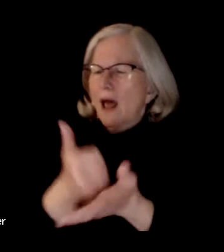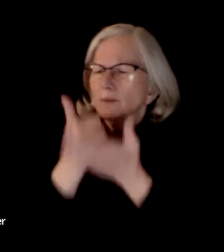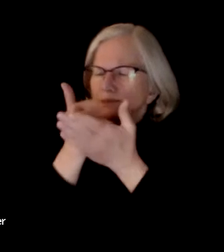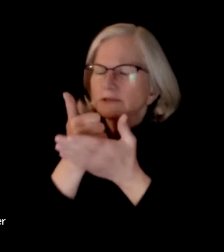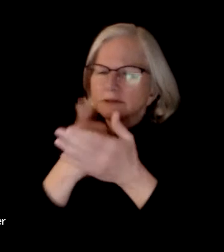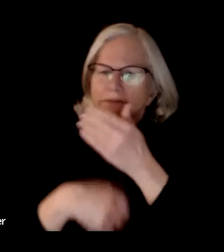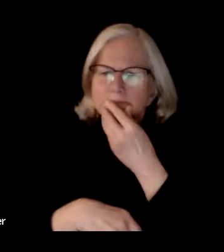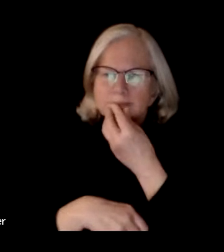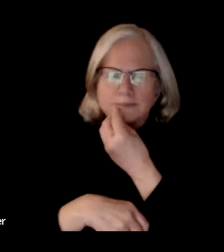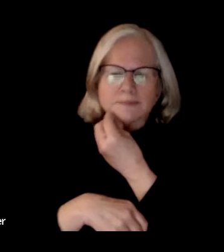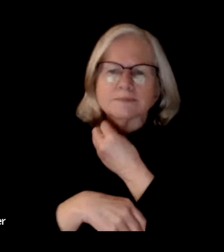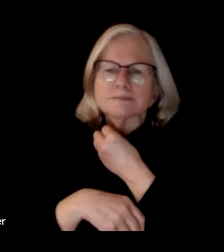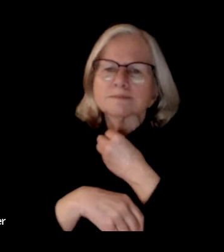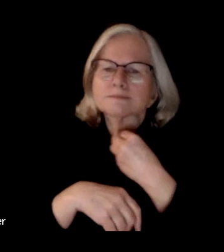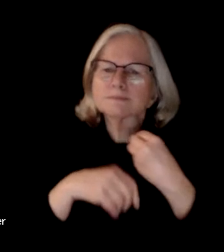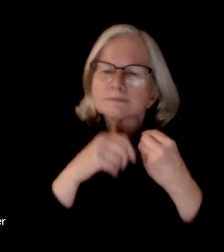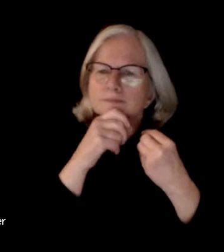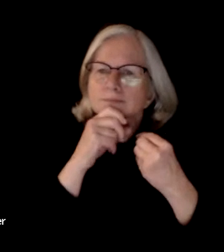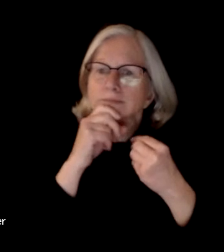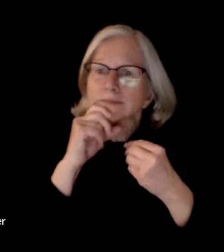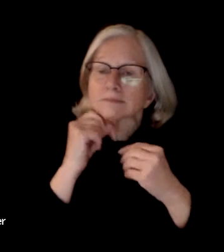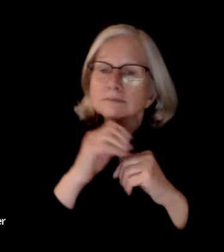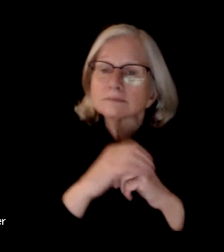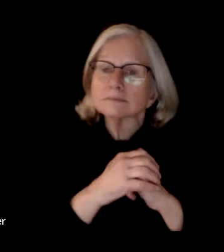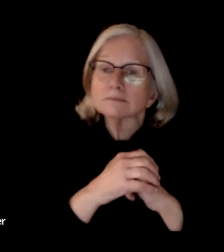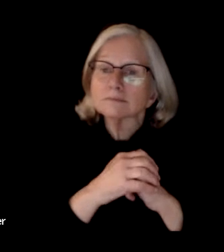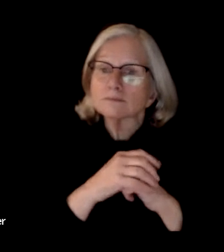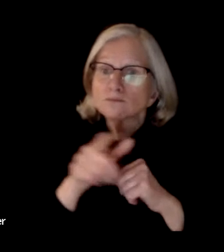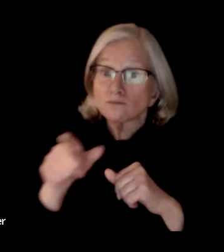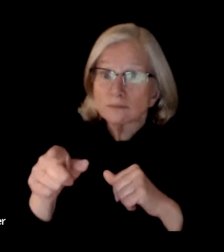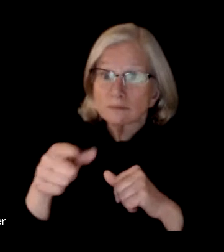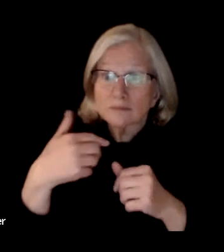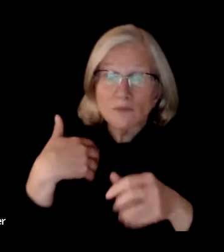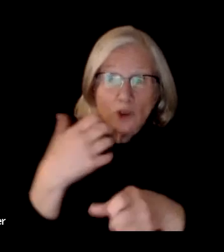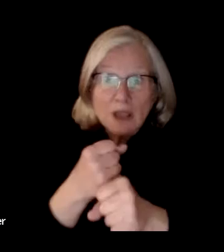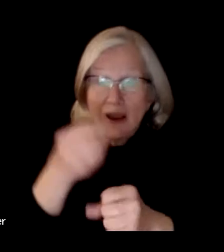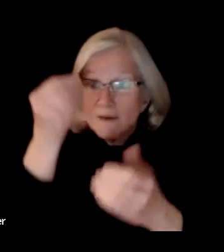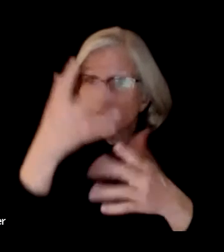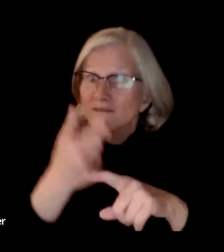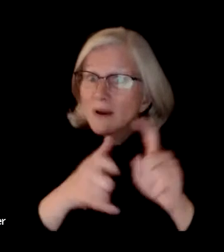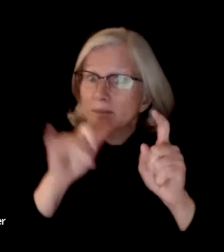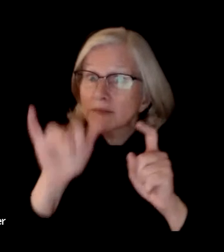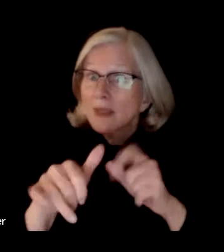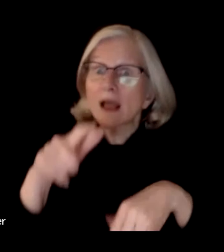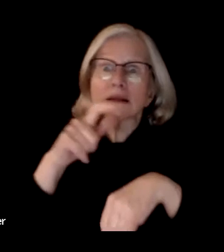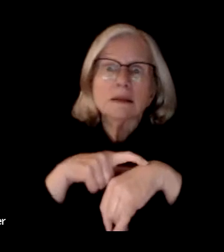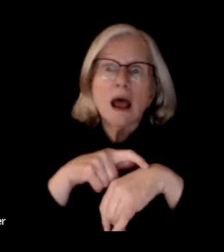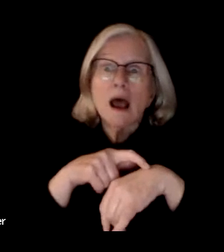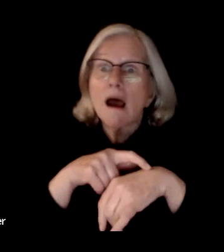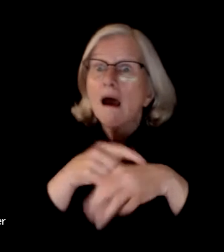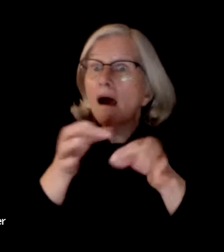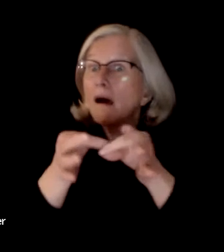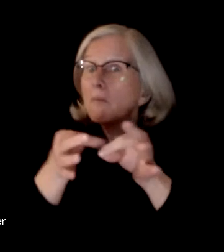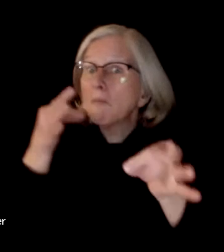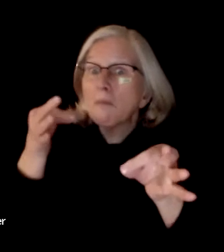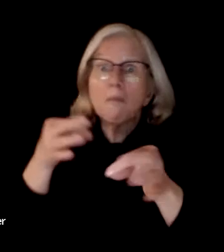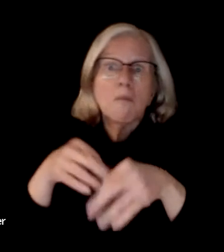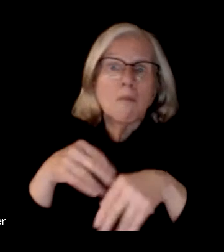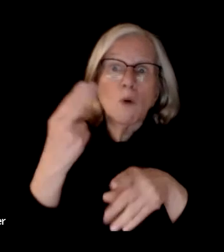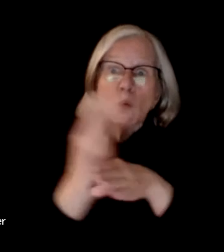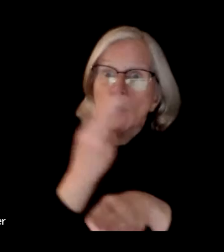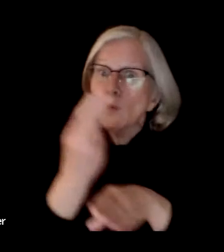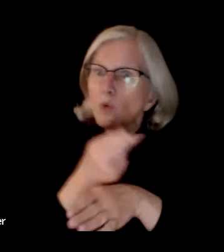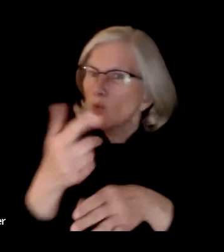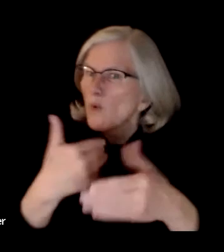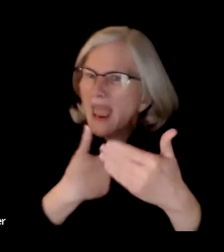survey. And did you glean any information in terms of time lags or utilization or any things to improve